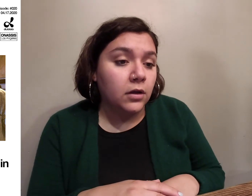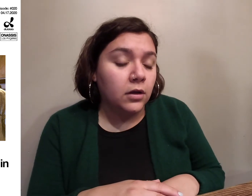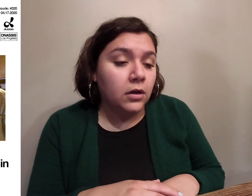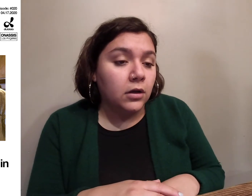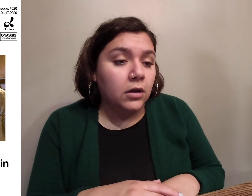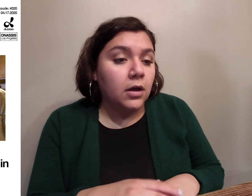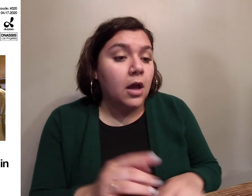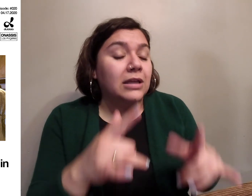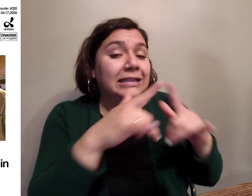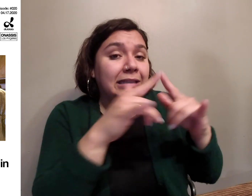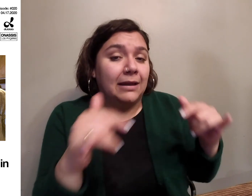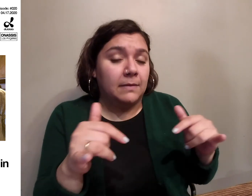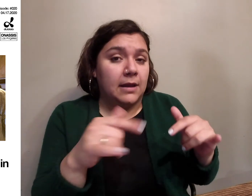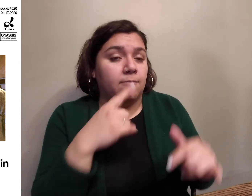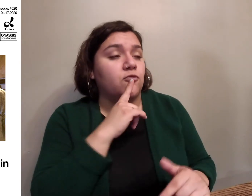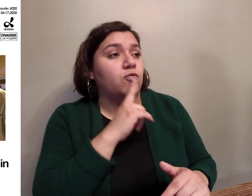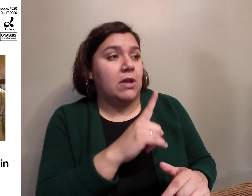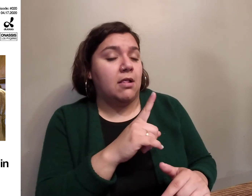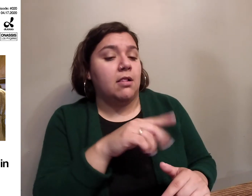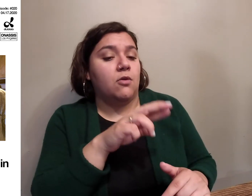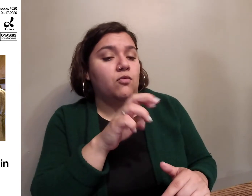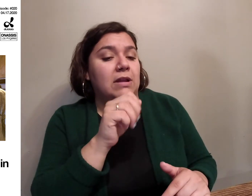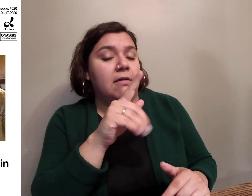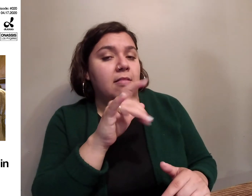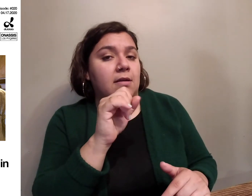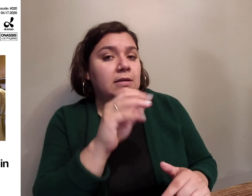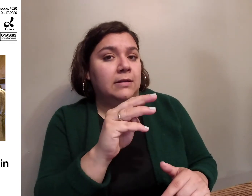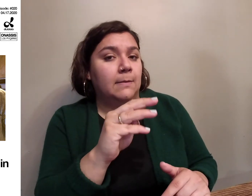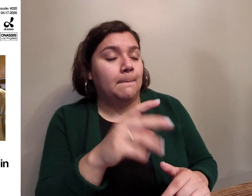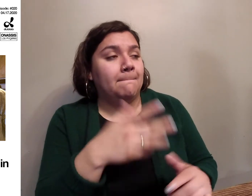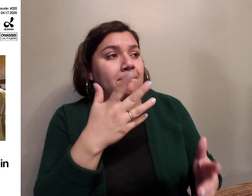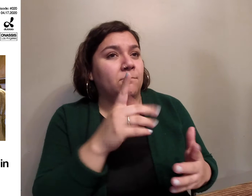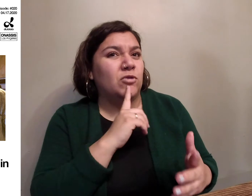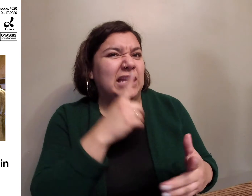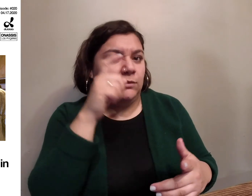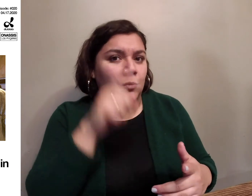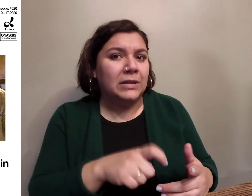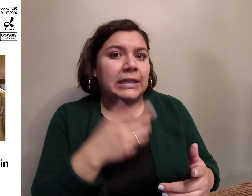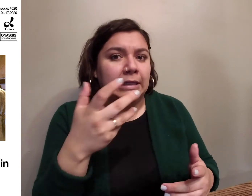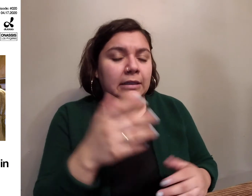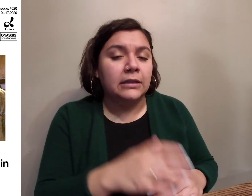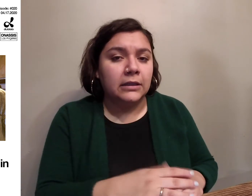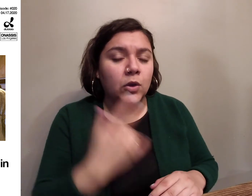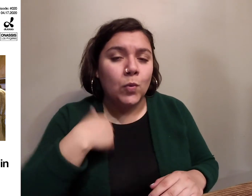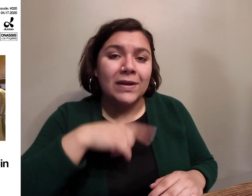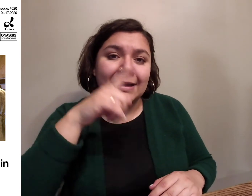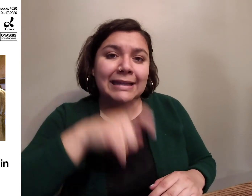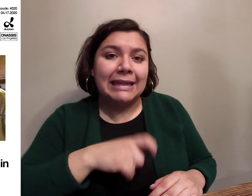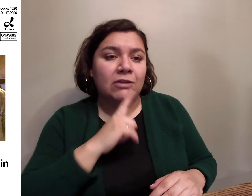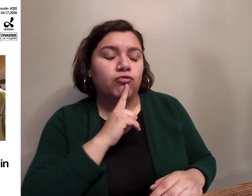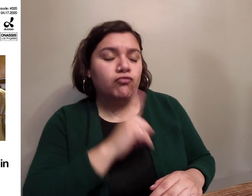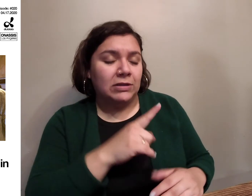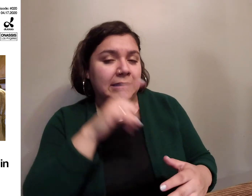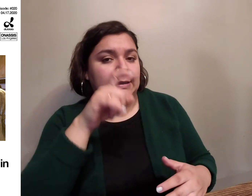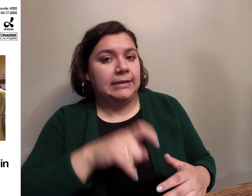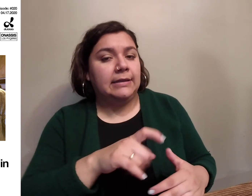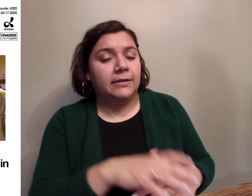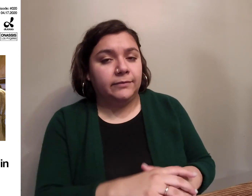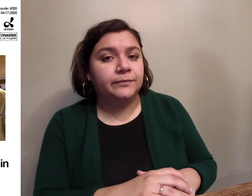realism is kind of is what is needed so badly, and we